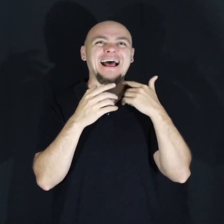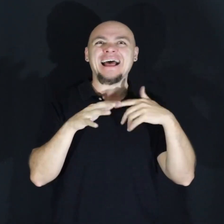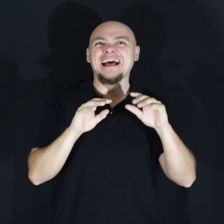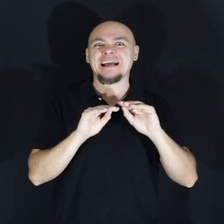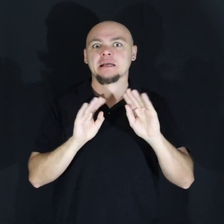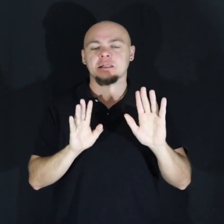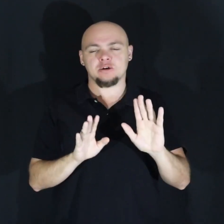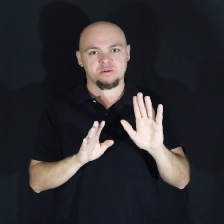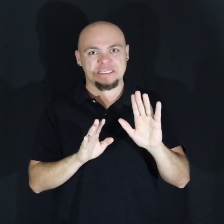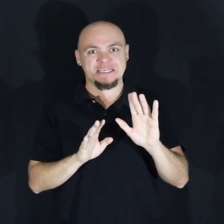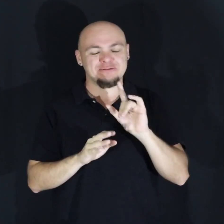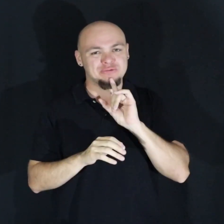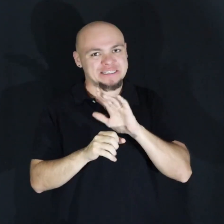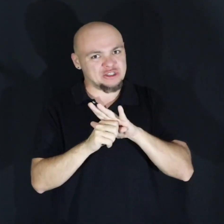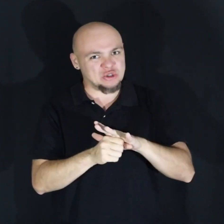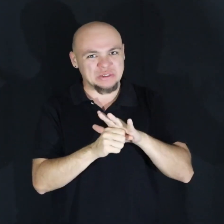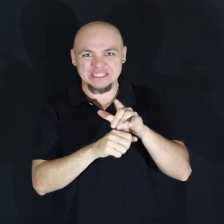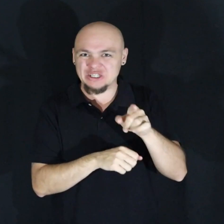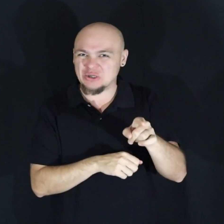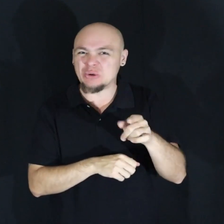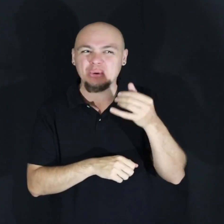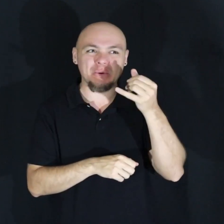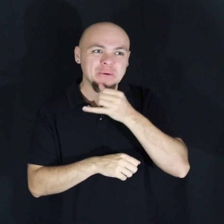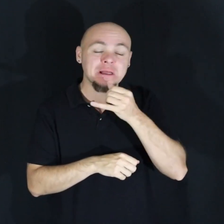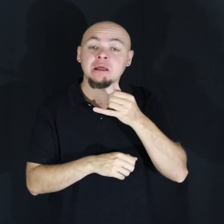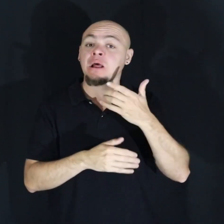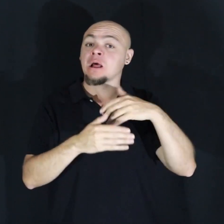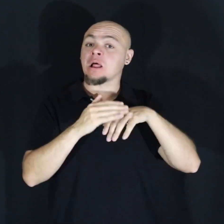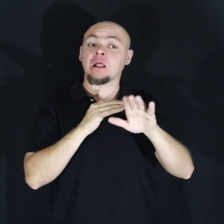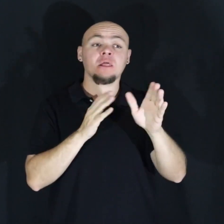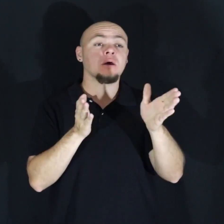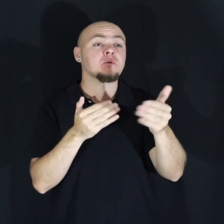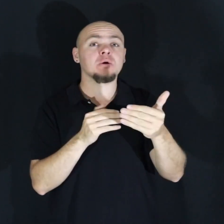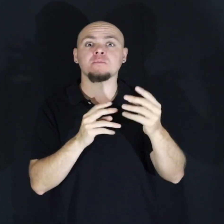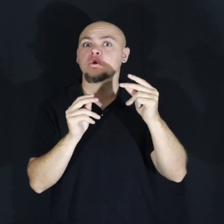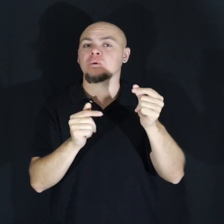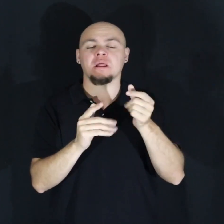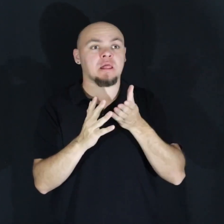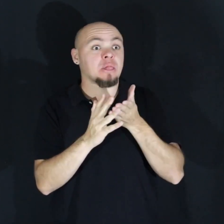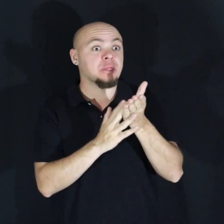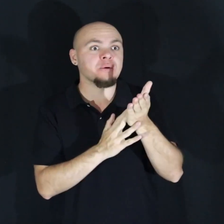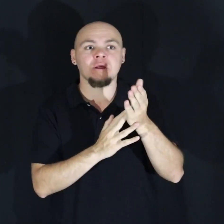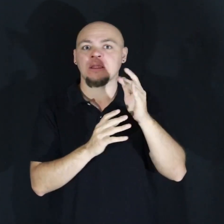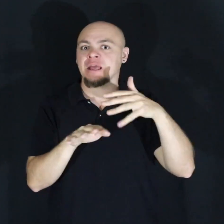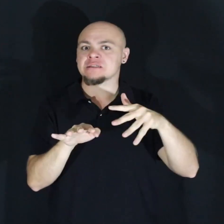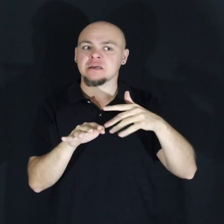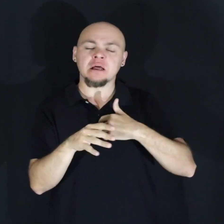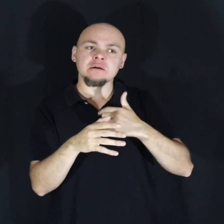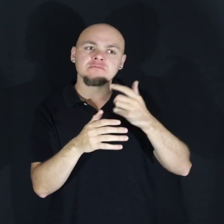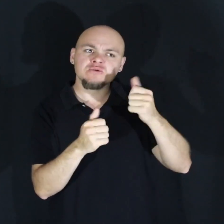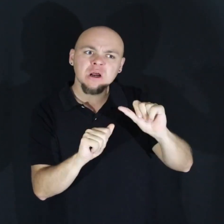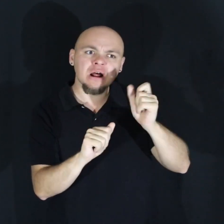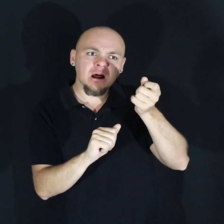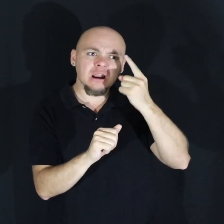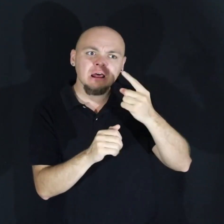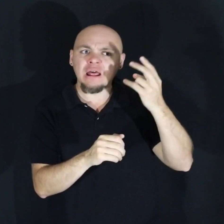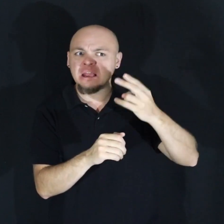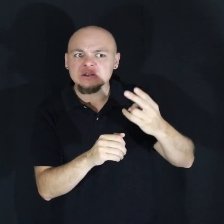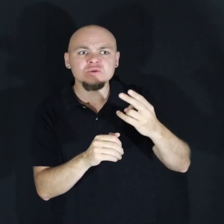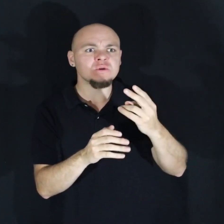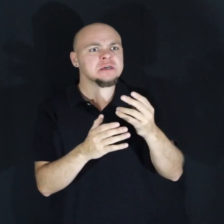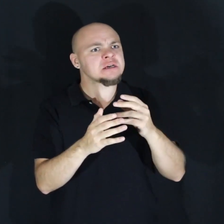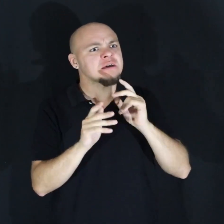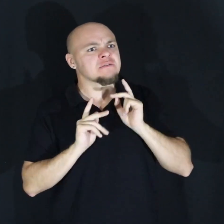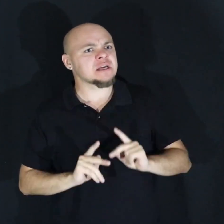clearly something very distressing. And instead of walking into that room and trying to just quickly get through the anxiety so that I could get the history and physical I needed to go present